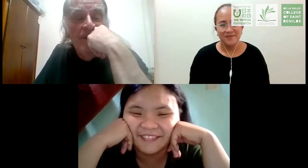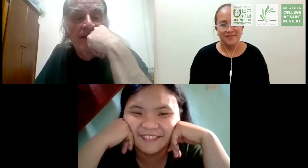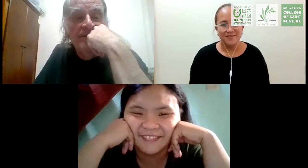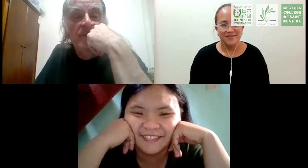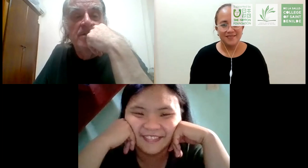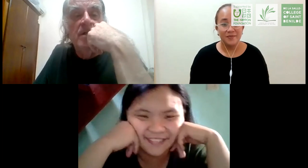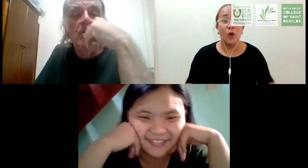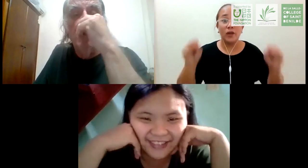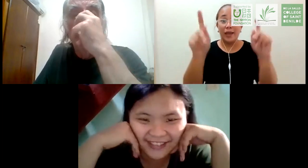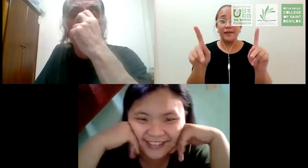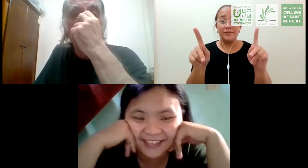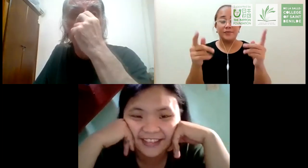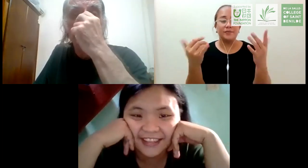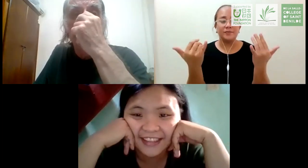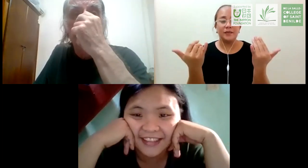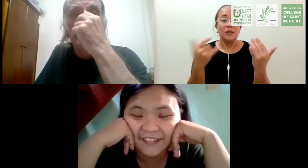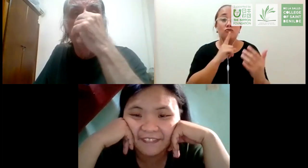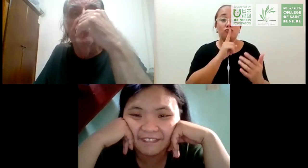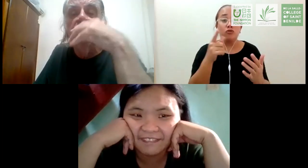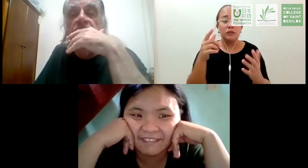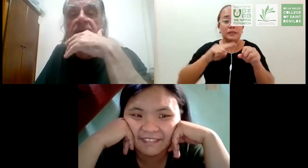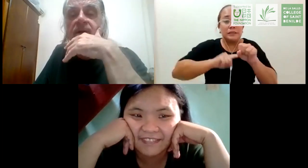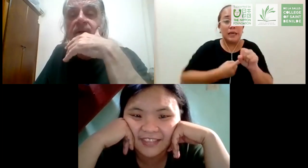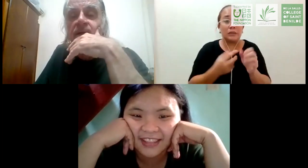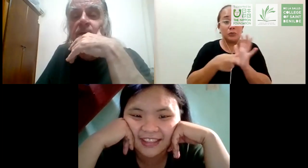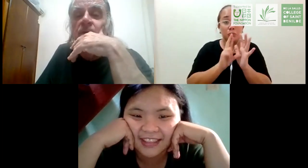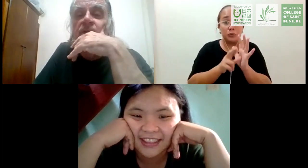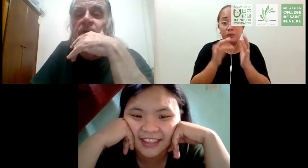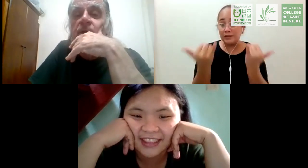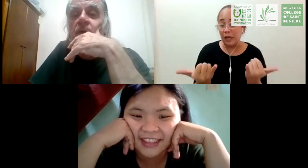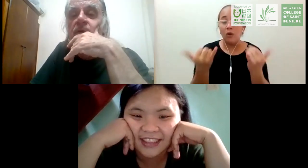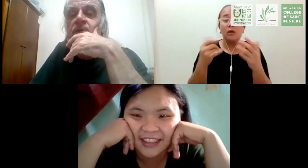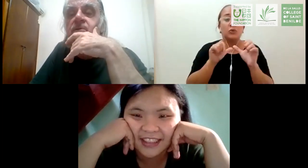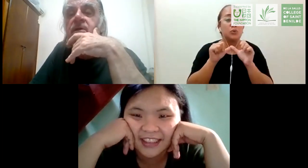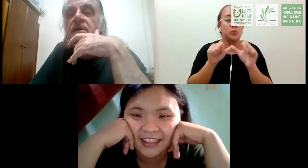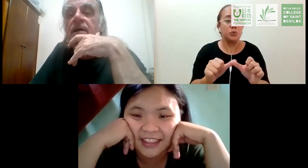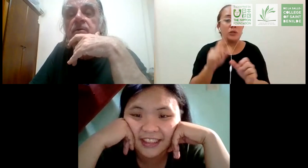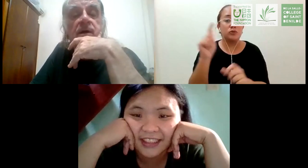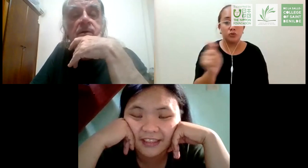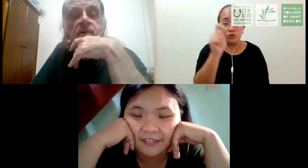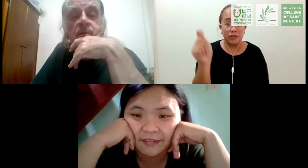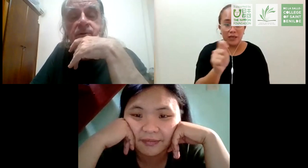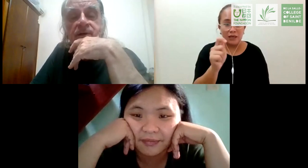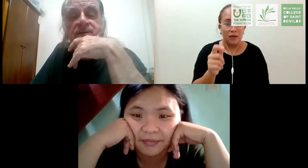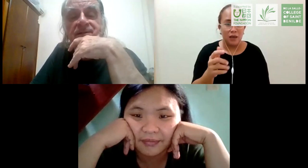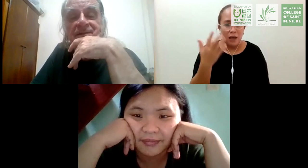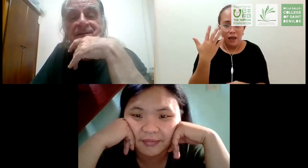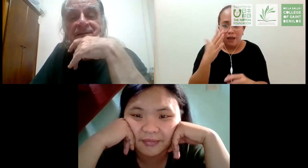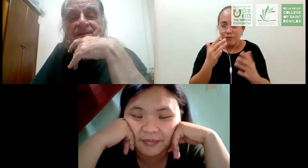Okay, so actually, let's start on the review now, and then we'll continue on Tuesday. I don't know how long it